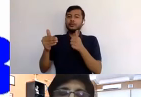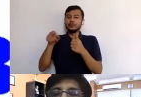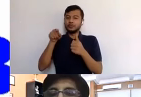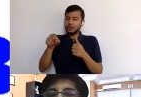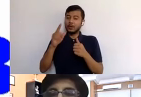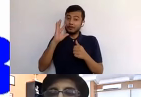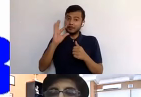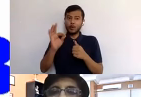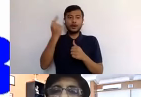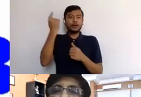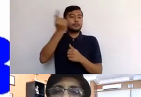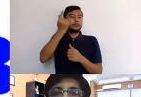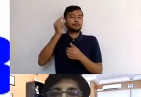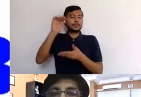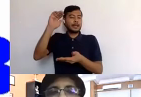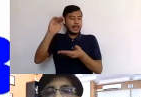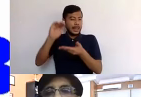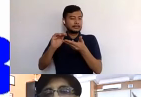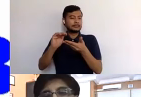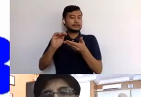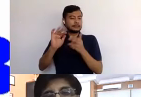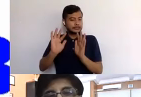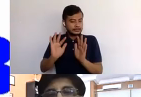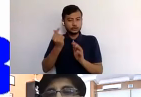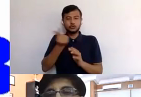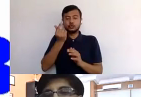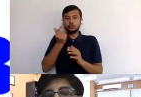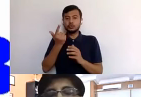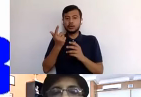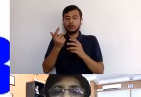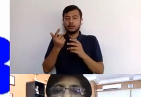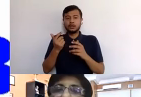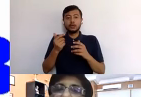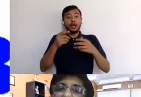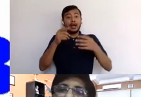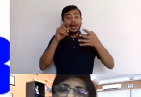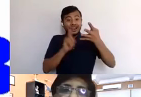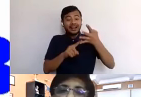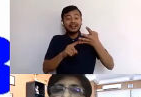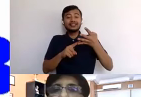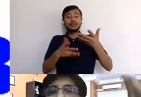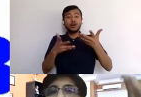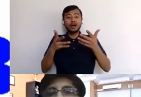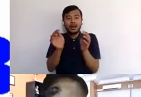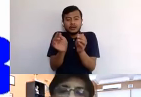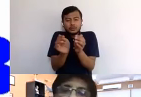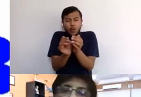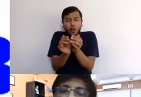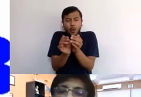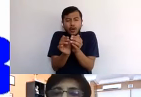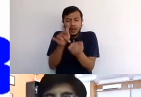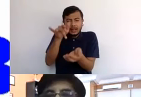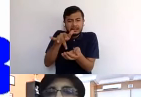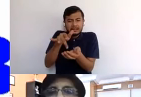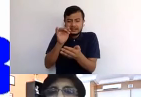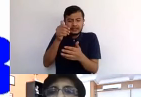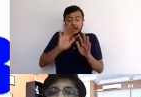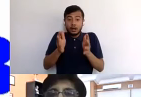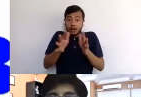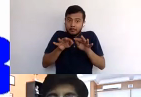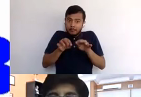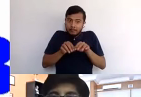of course, we need the large coverage area support. And in this context, therefore, I see that the combination of providing the